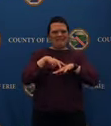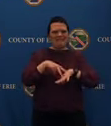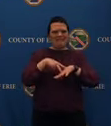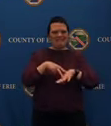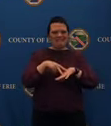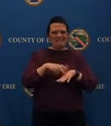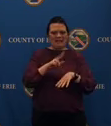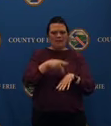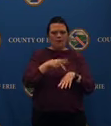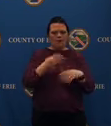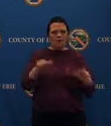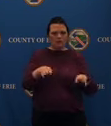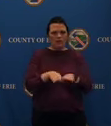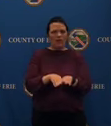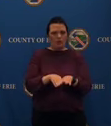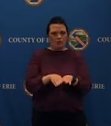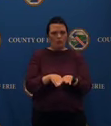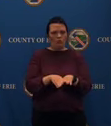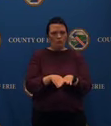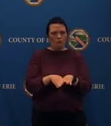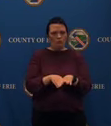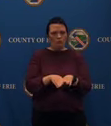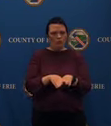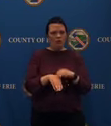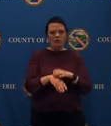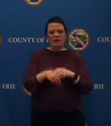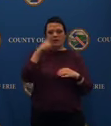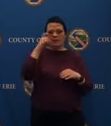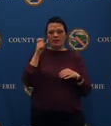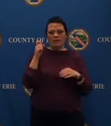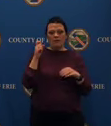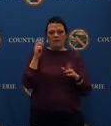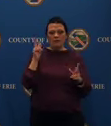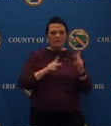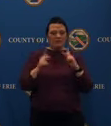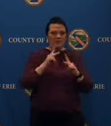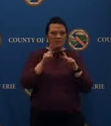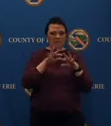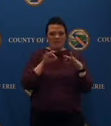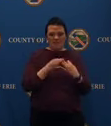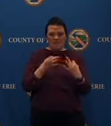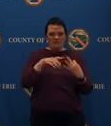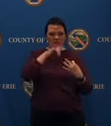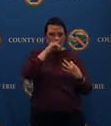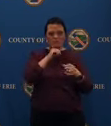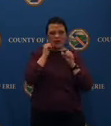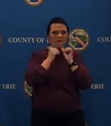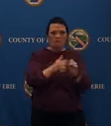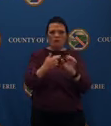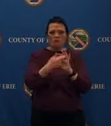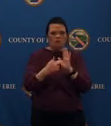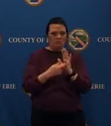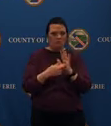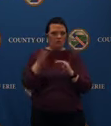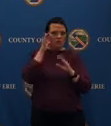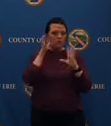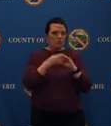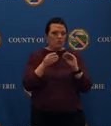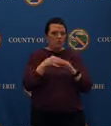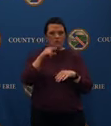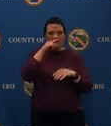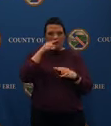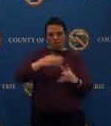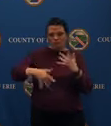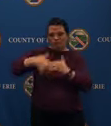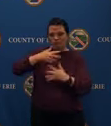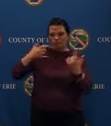today by Brian Culpa, the supervisor, because people and families and kids weren't following it. We've heard stories of kids